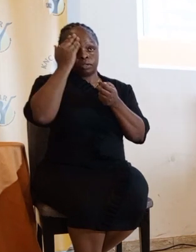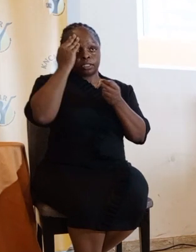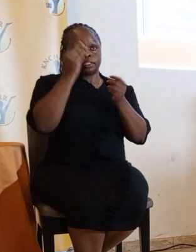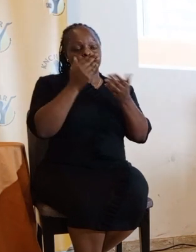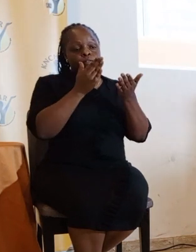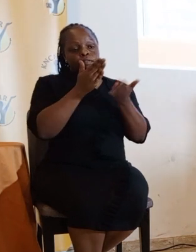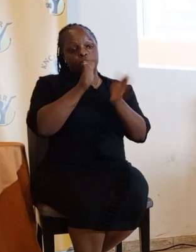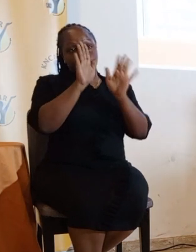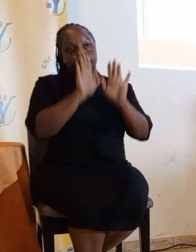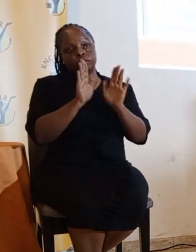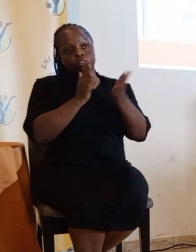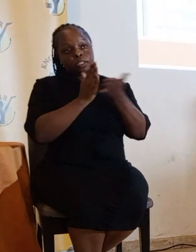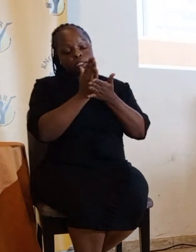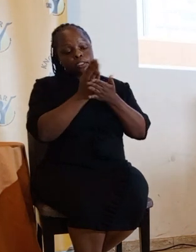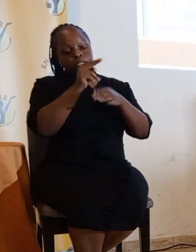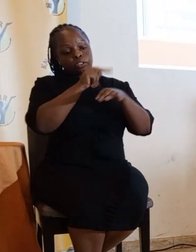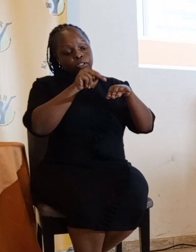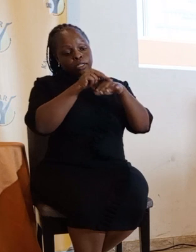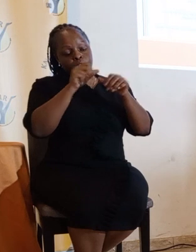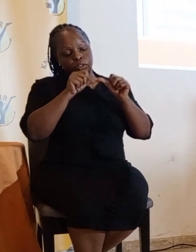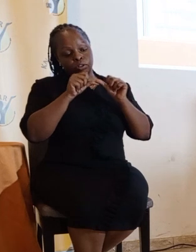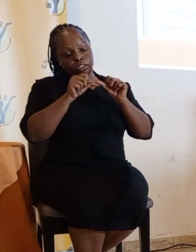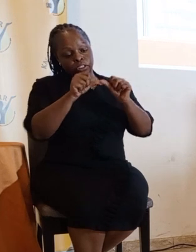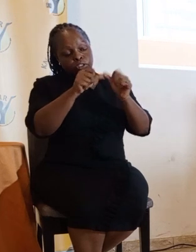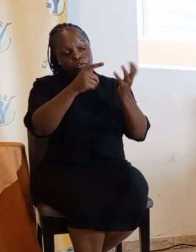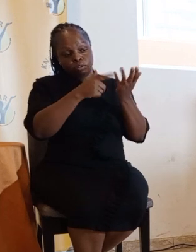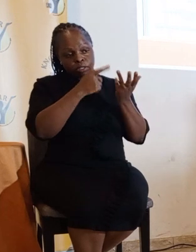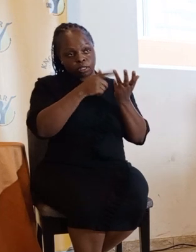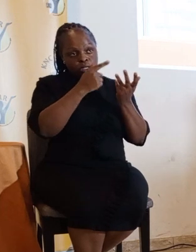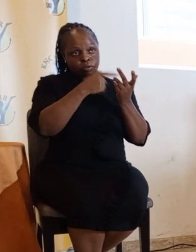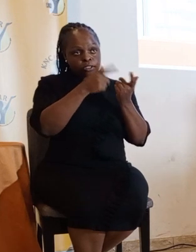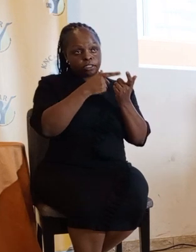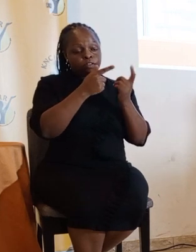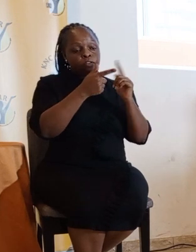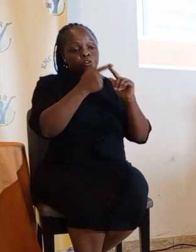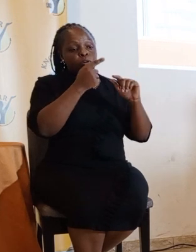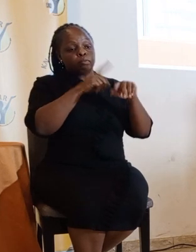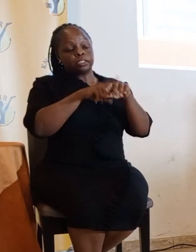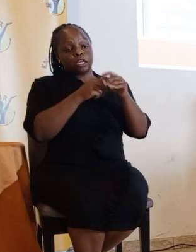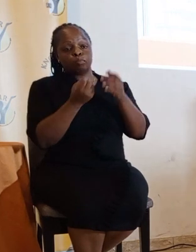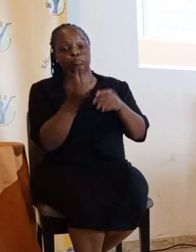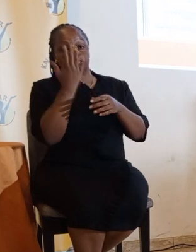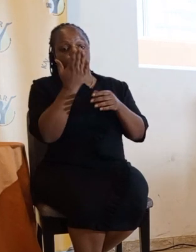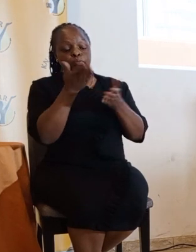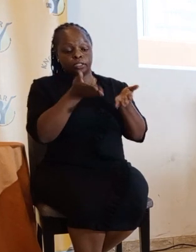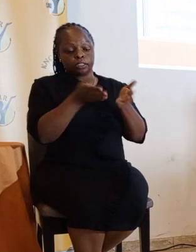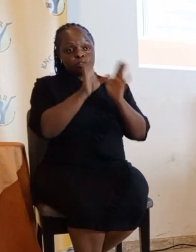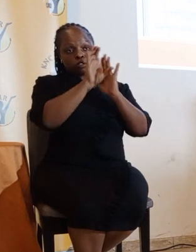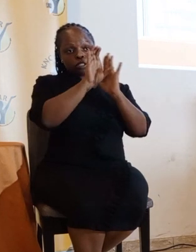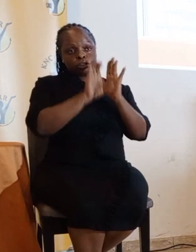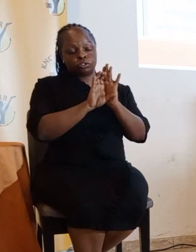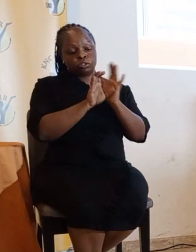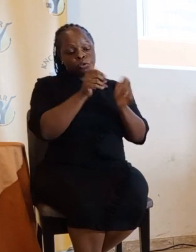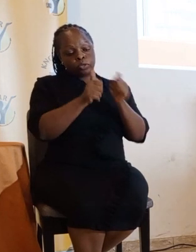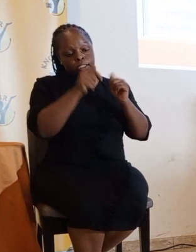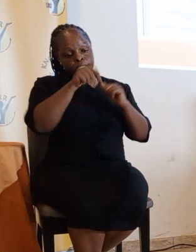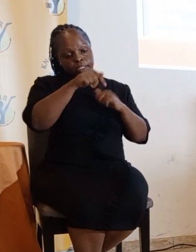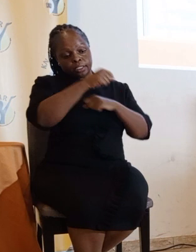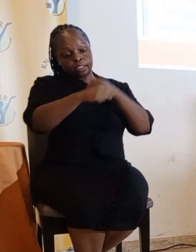rights. Nationally, we continue the countdown since the promulgation of the present Constitution, which this